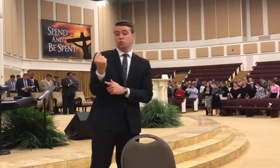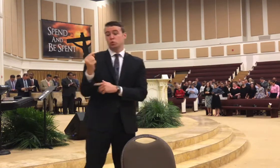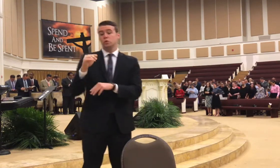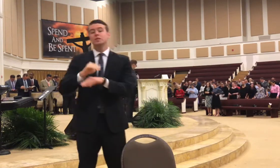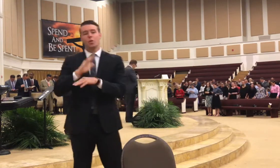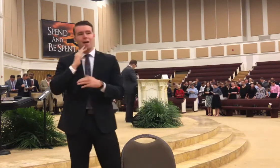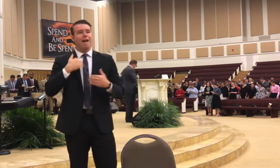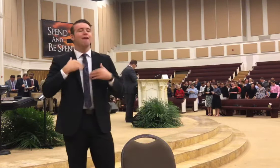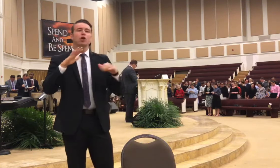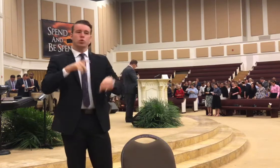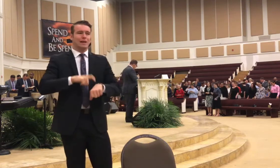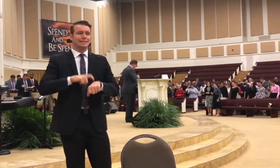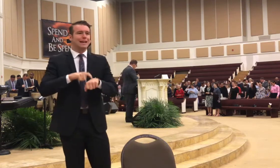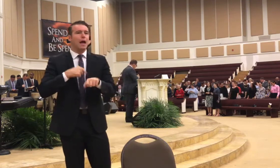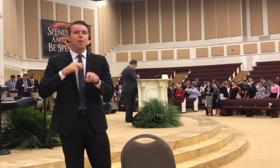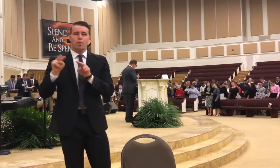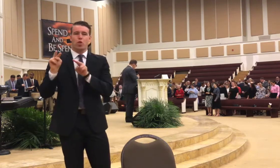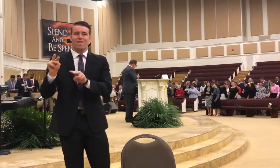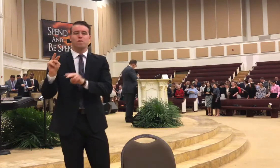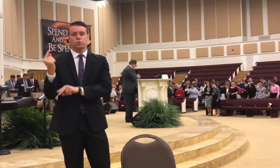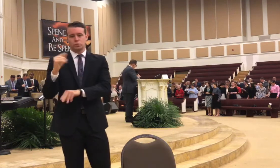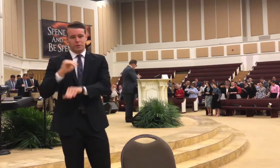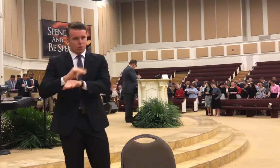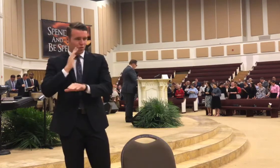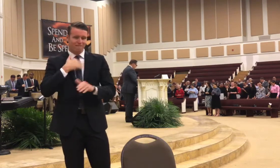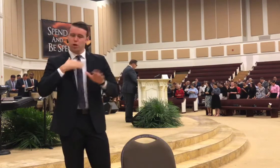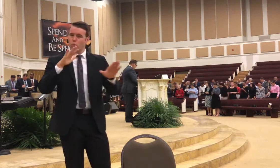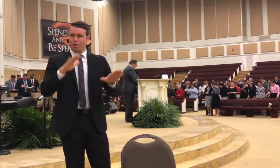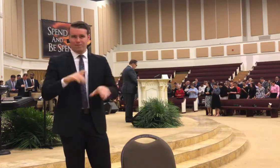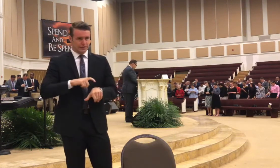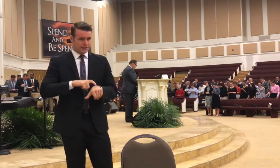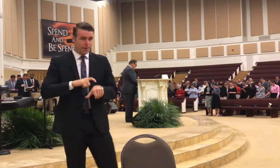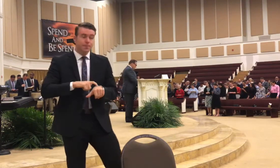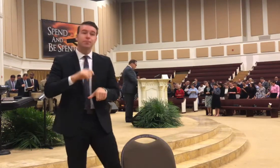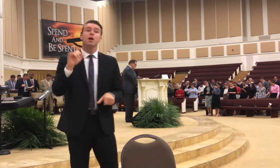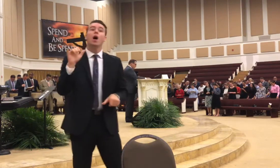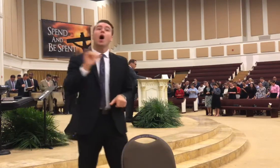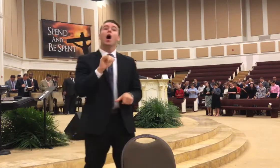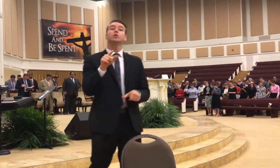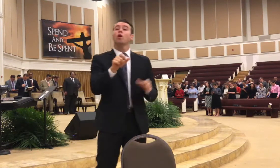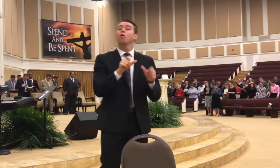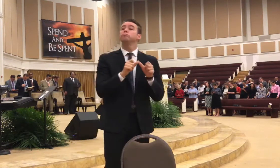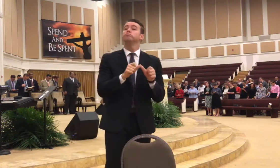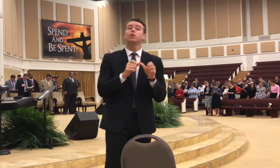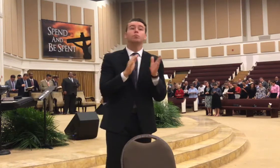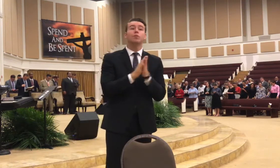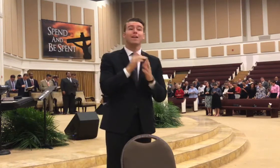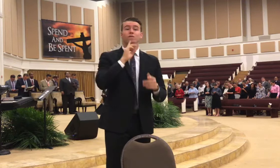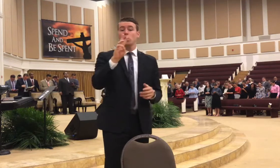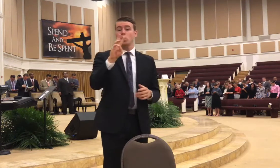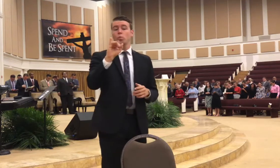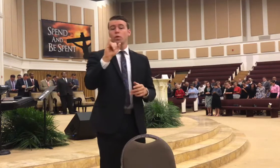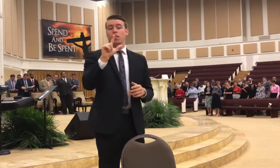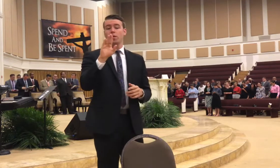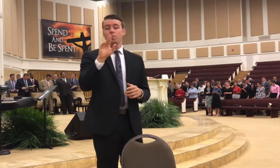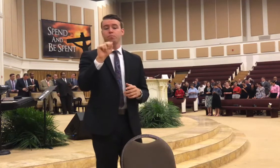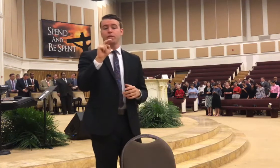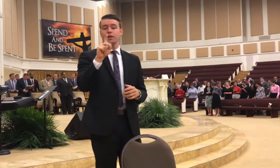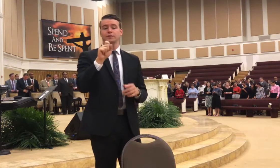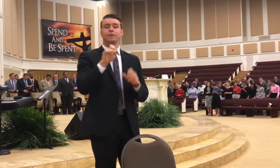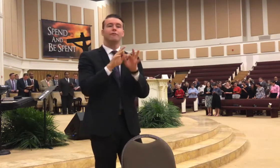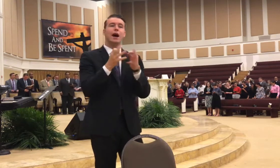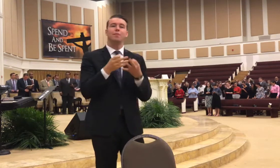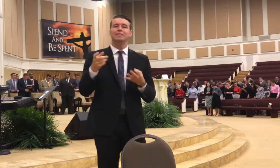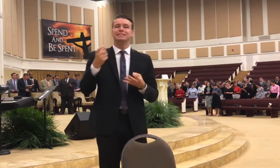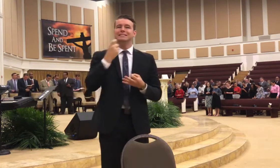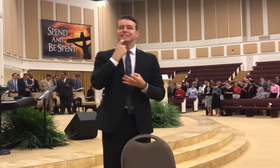great time. I'm looking forward to it. Also, continue to pray for the Wilbanks family, the loss